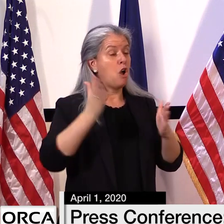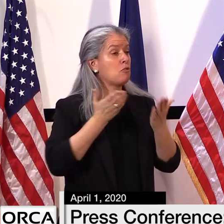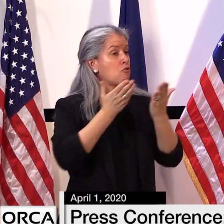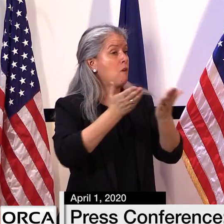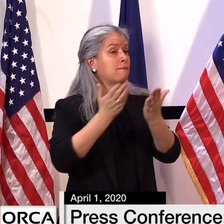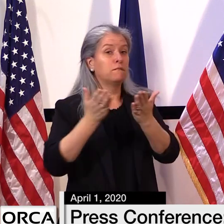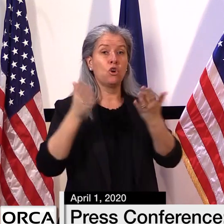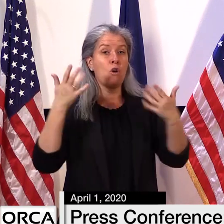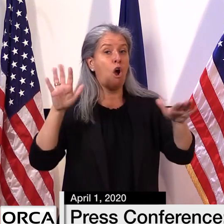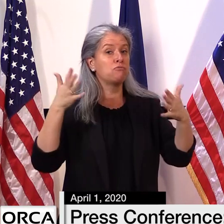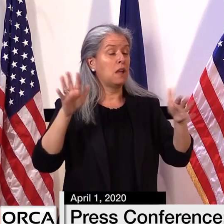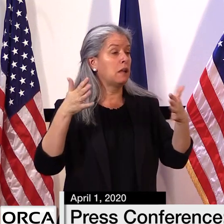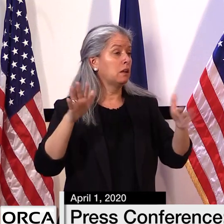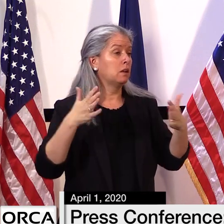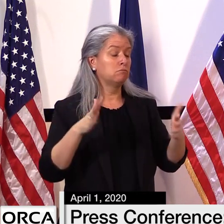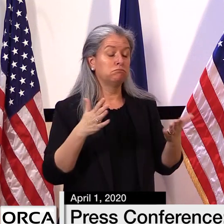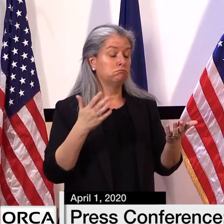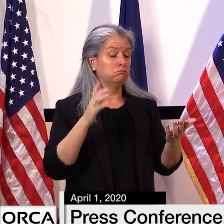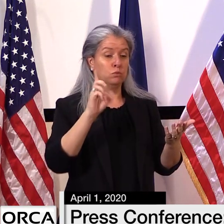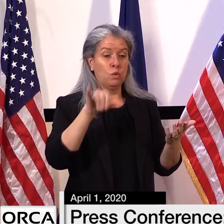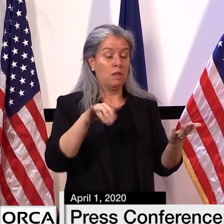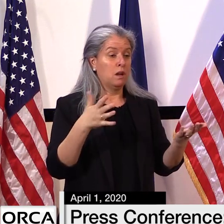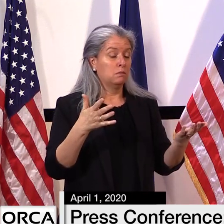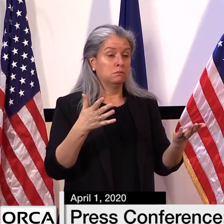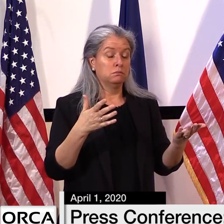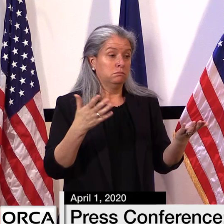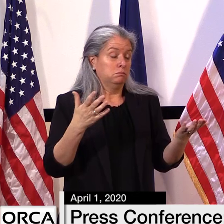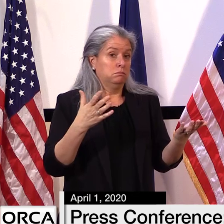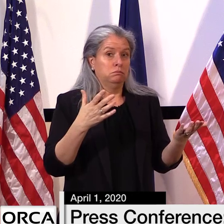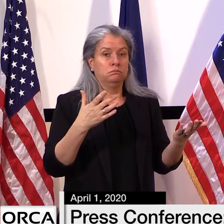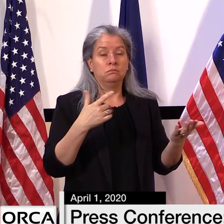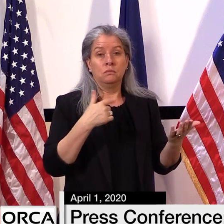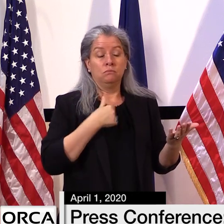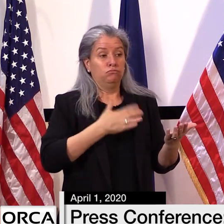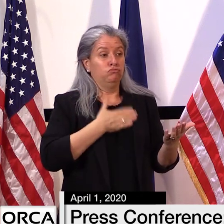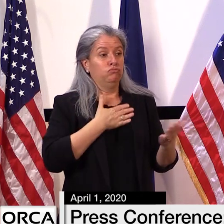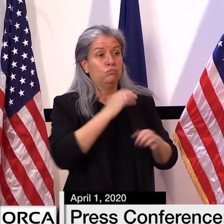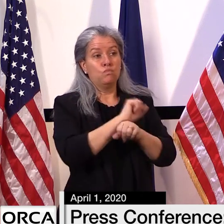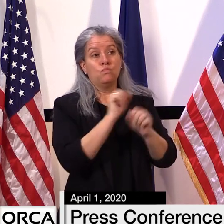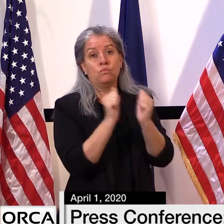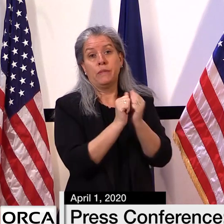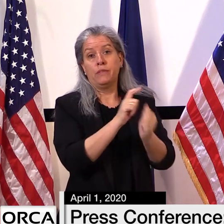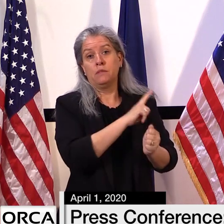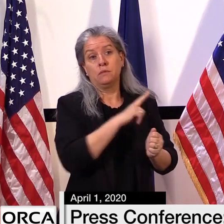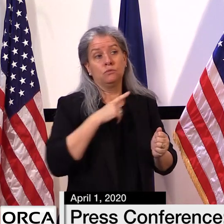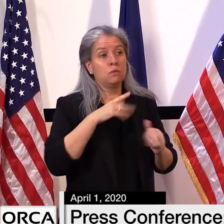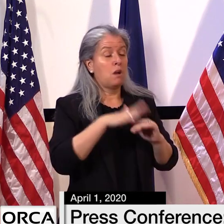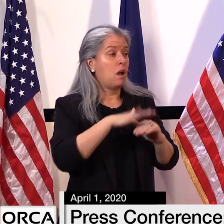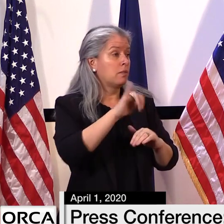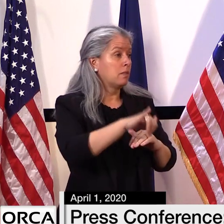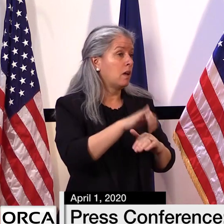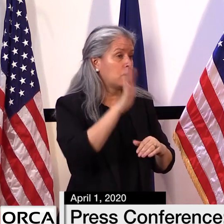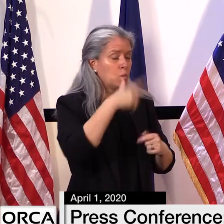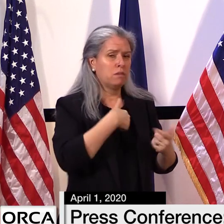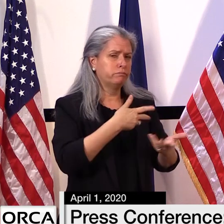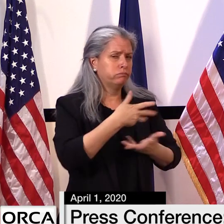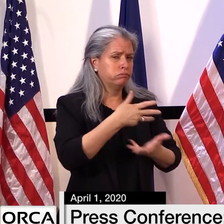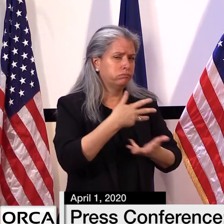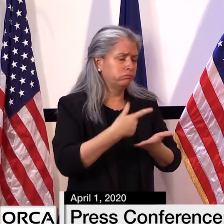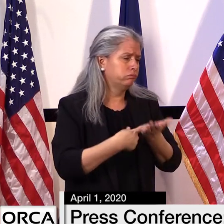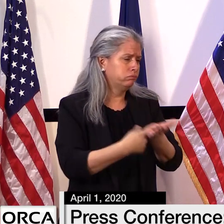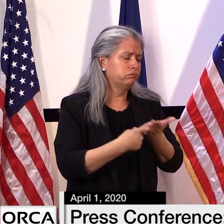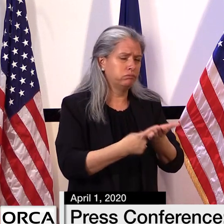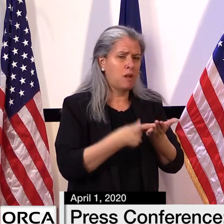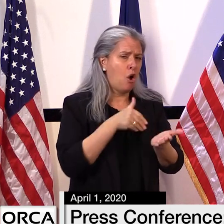the private sector. I am more than willing to work with the legislature as we have constant conversations. I'm going to